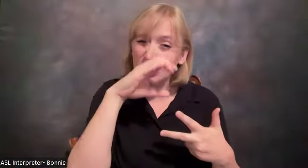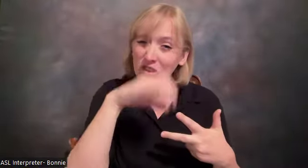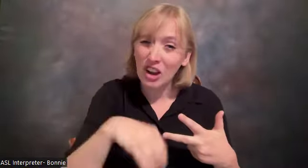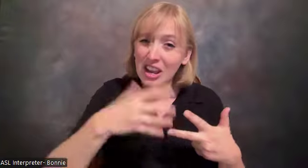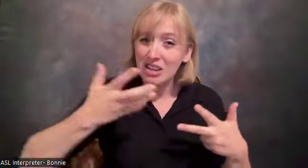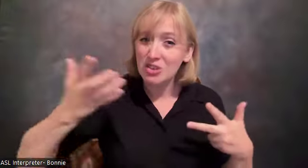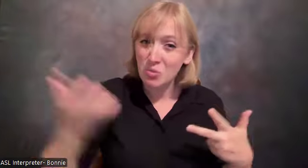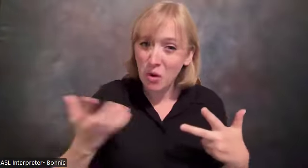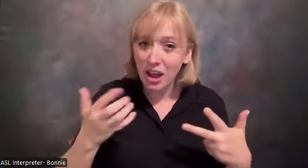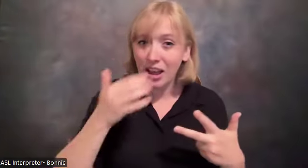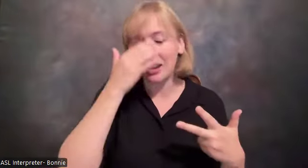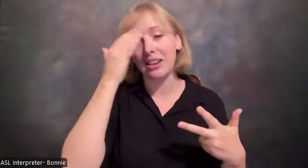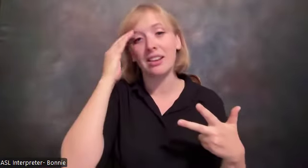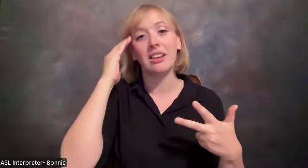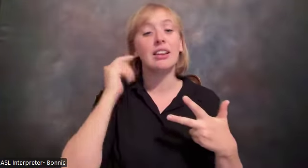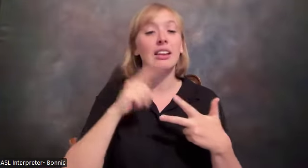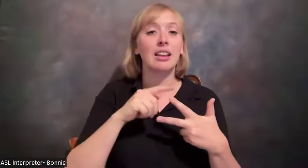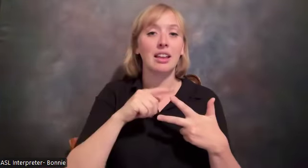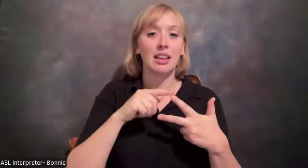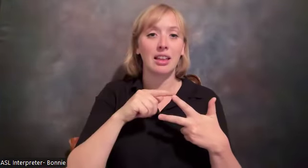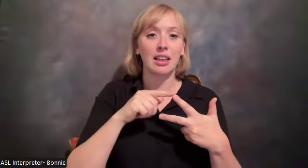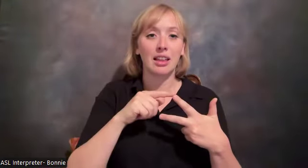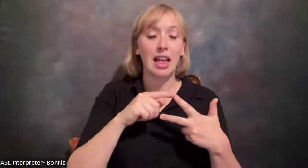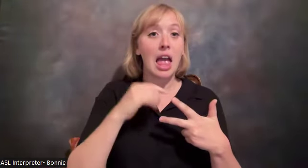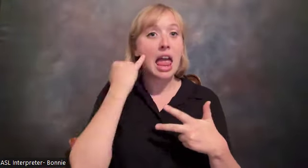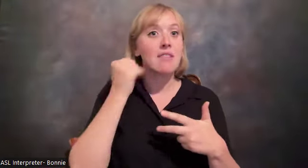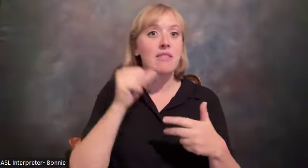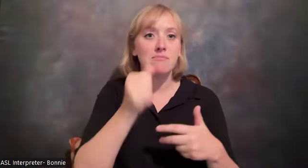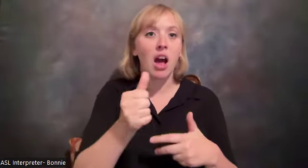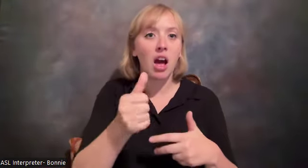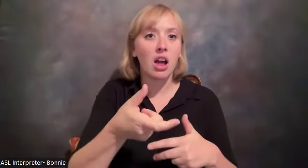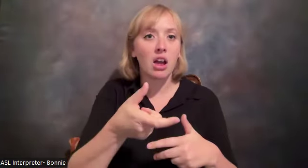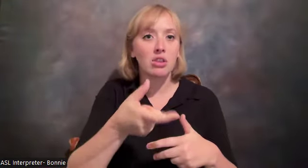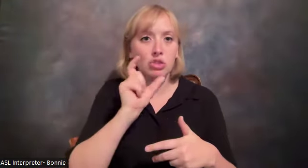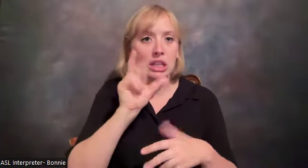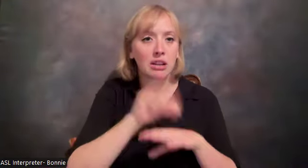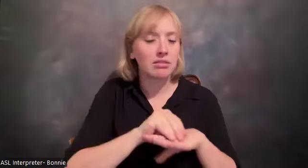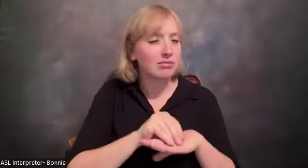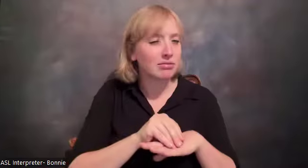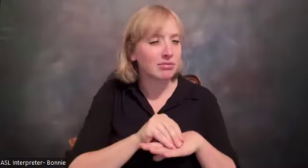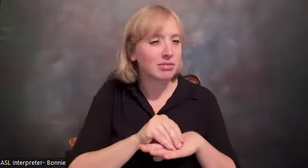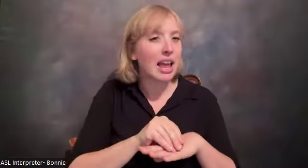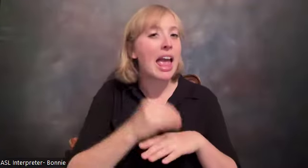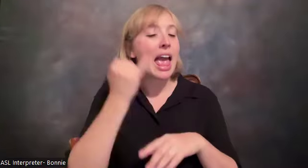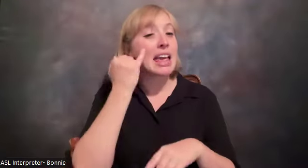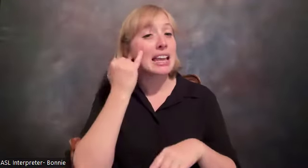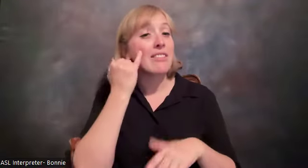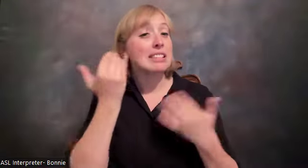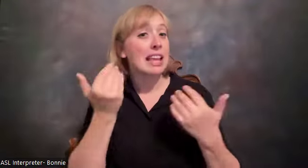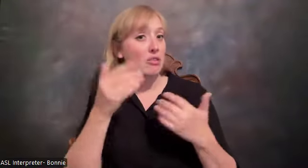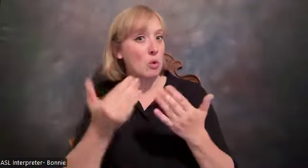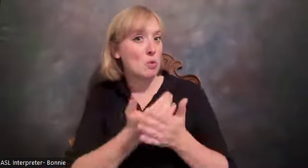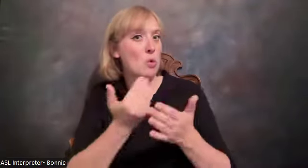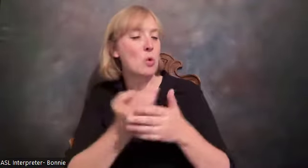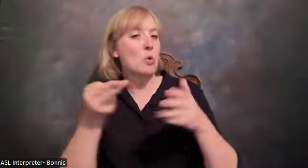relationship with alcohol is that this happens when I'm not drinking. And if you're new or fairly new to Alcoholics